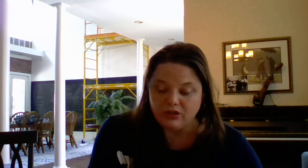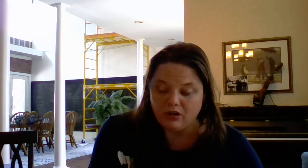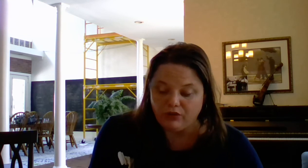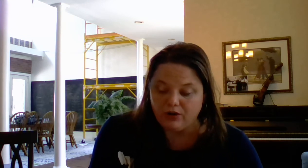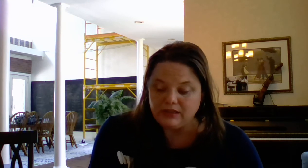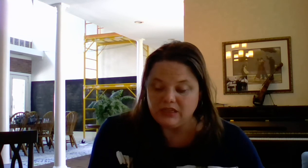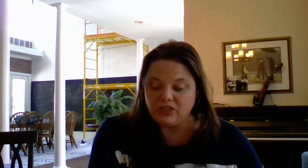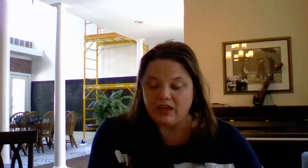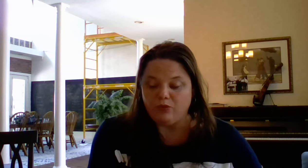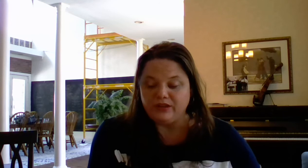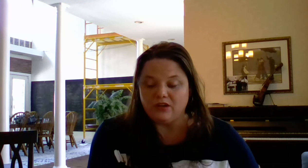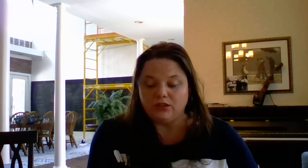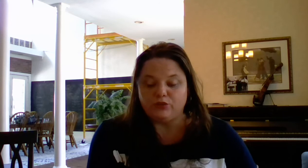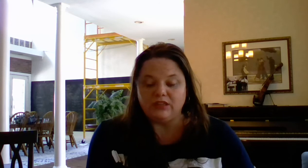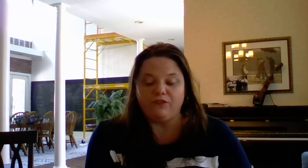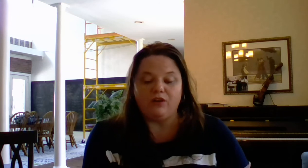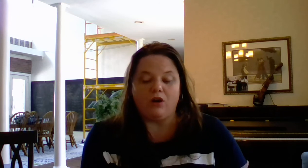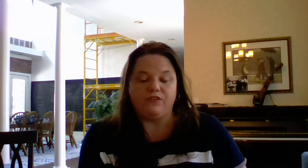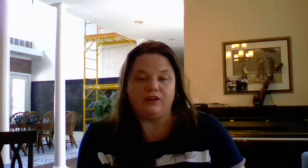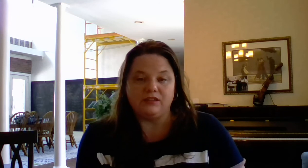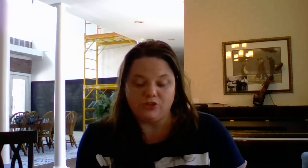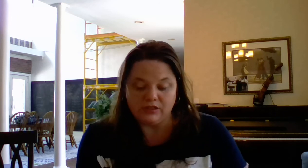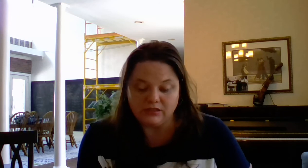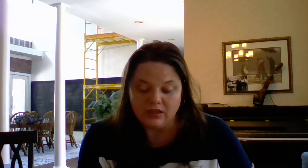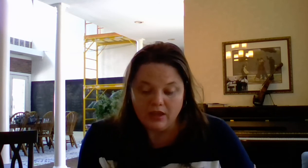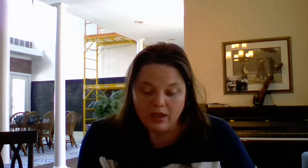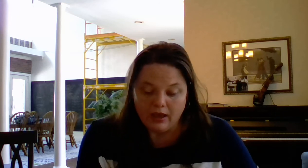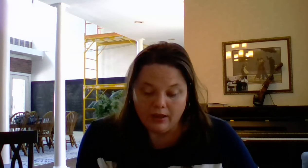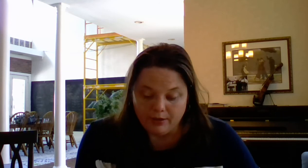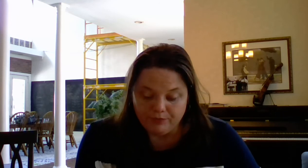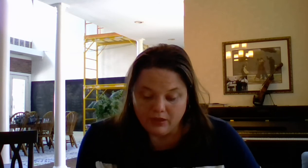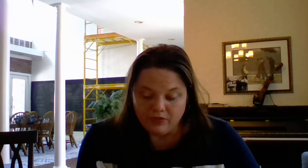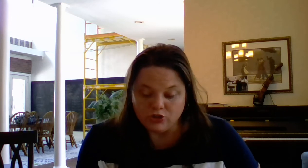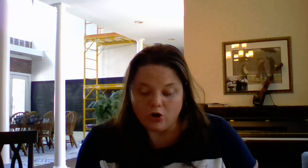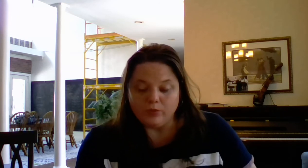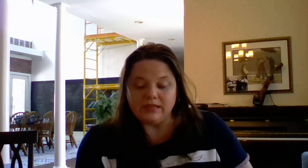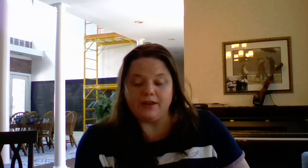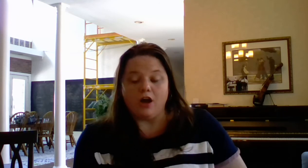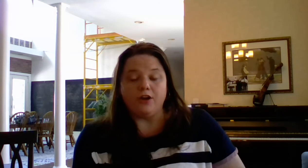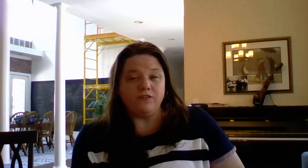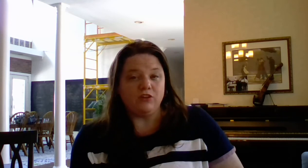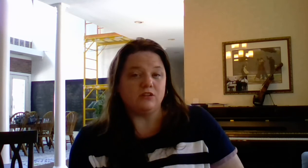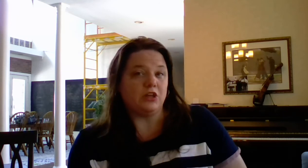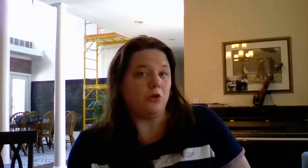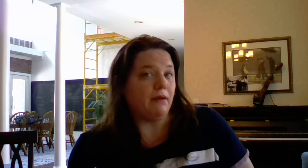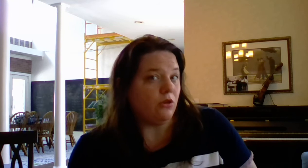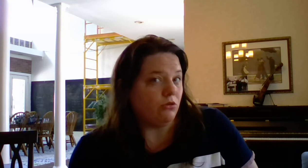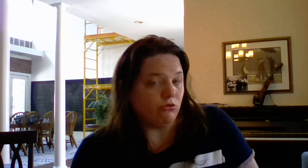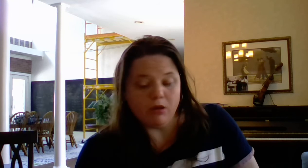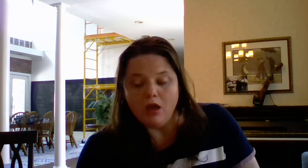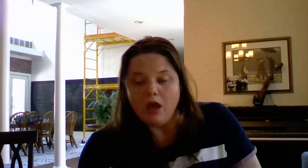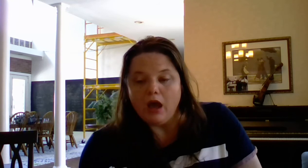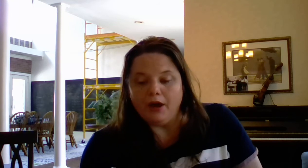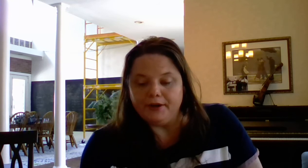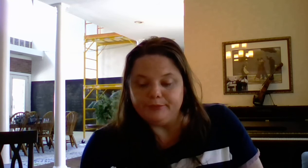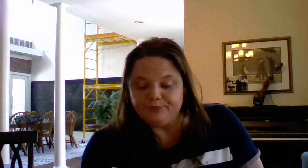of learning, teaching, and research for deaf and hard of hearing students. Their charter was signed 150 years ago by whom?